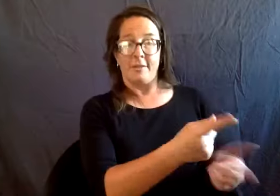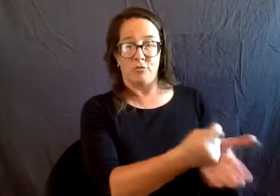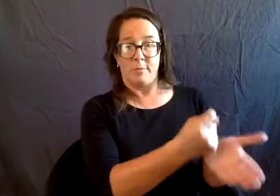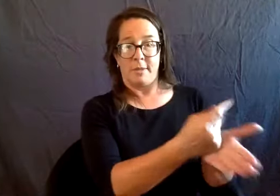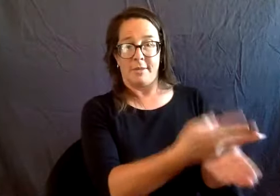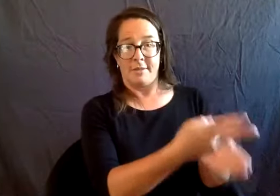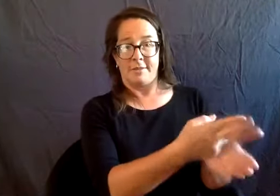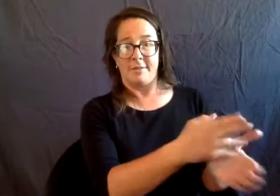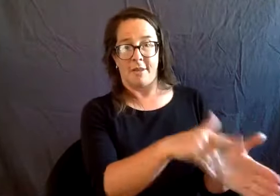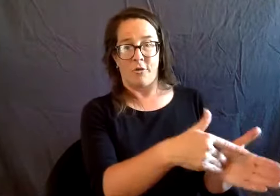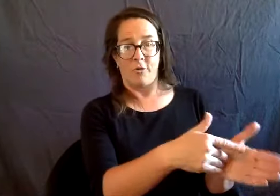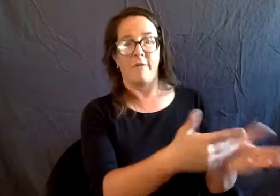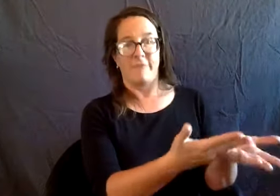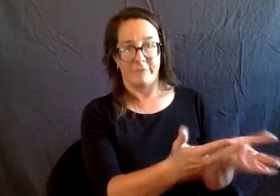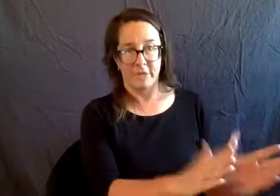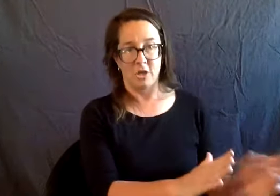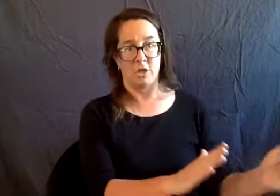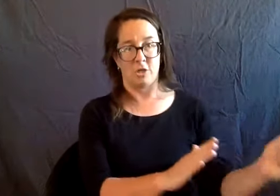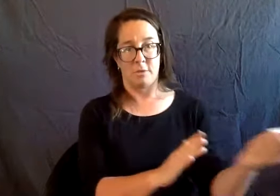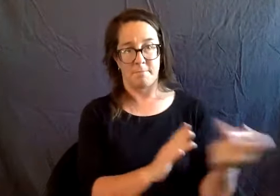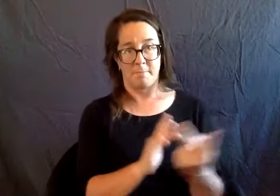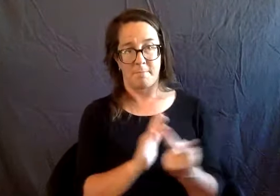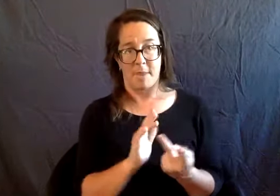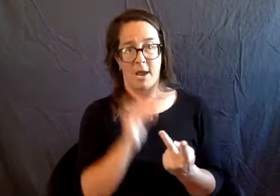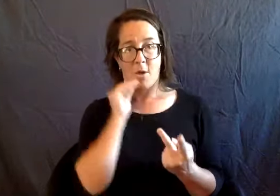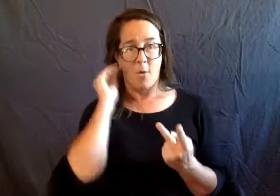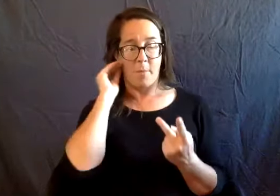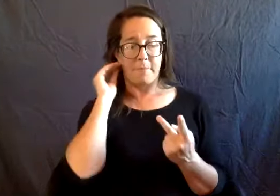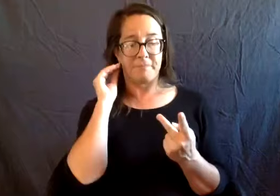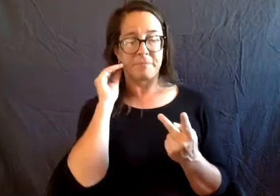at the treatment center, and the reason being.